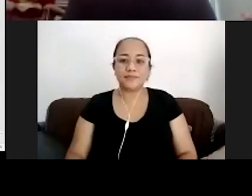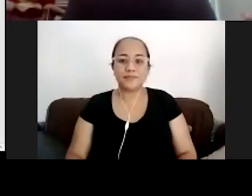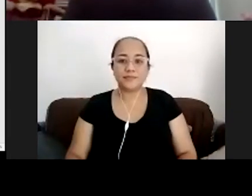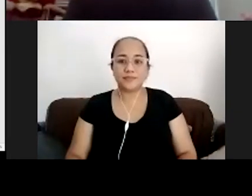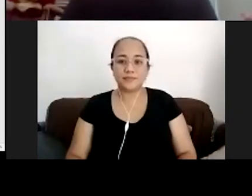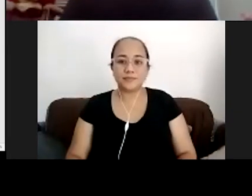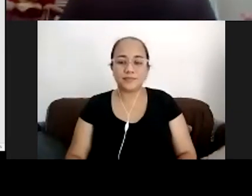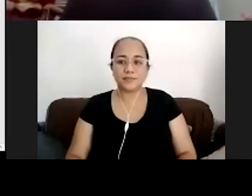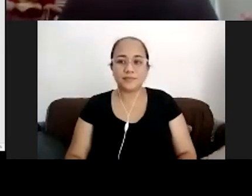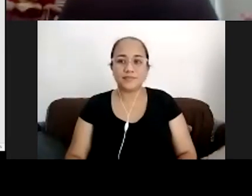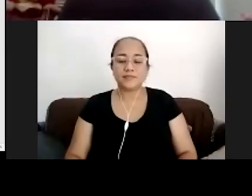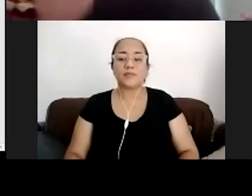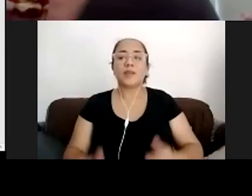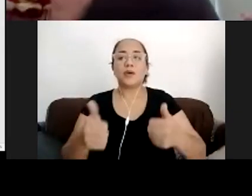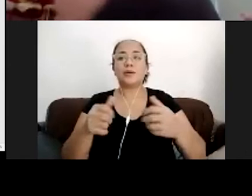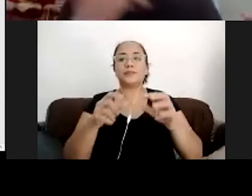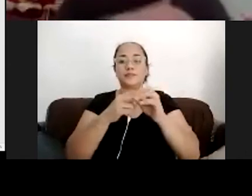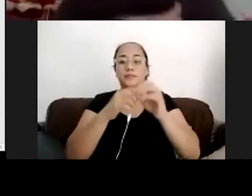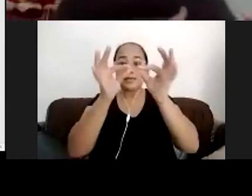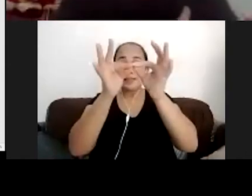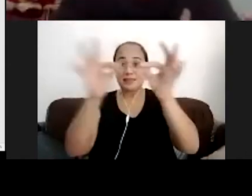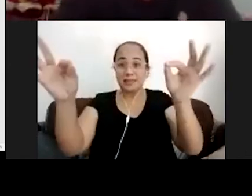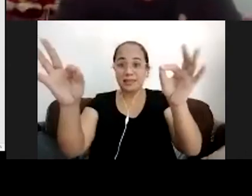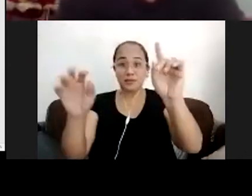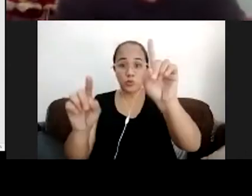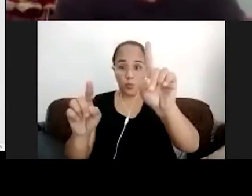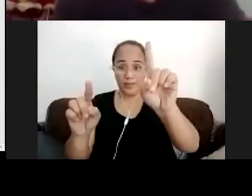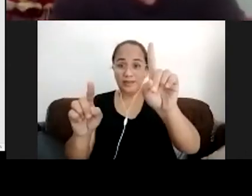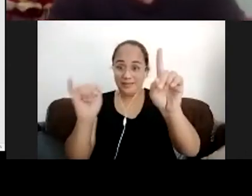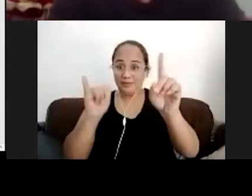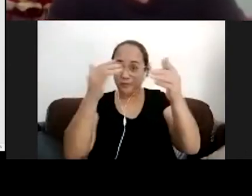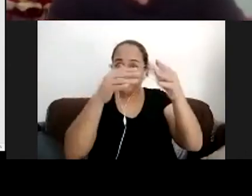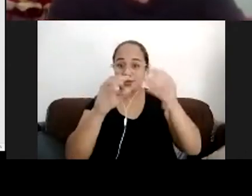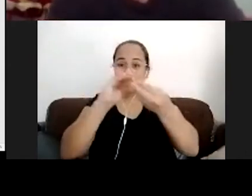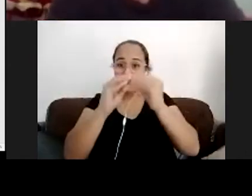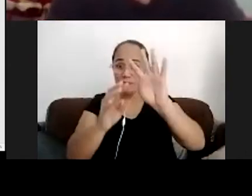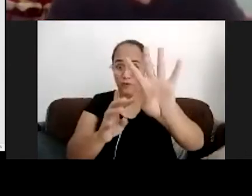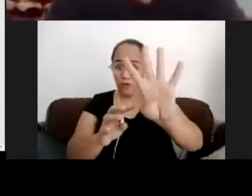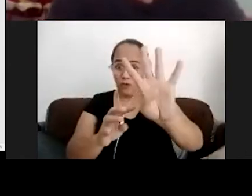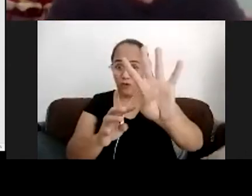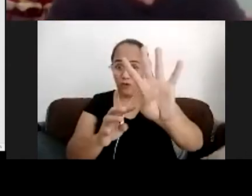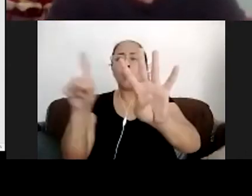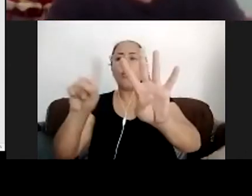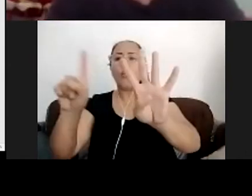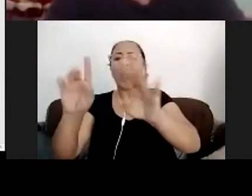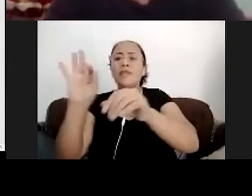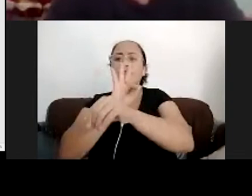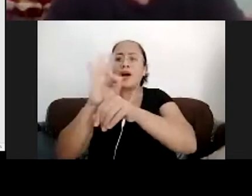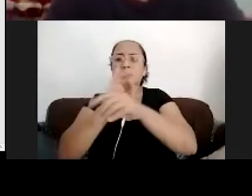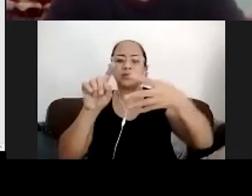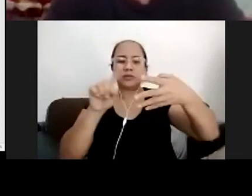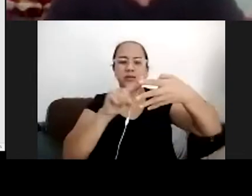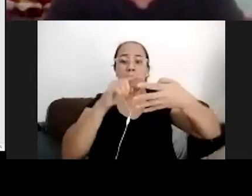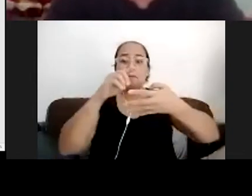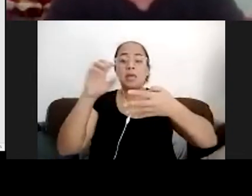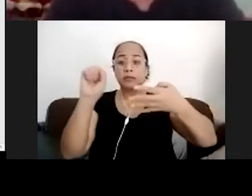All right, sentence 1, again, number 4, functions as a subject or part of a subject of the